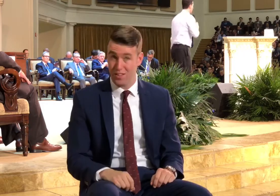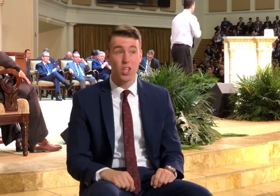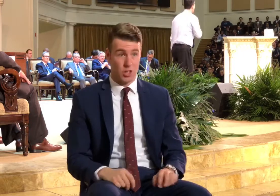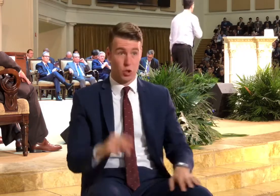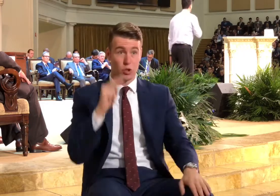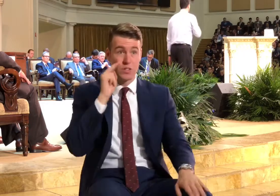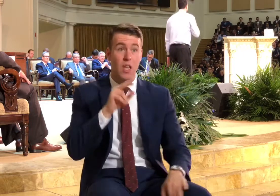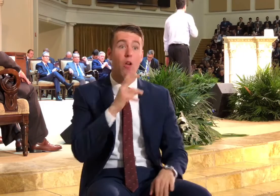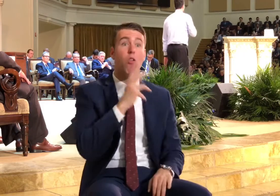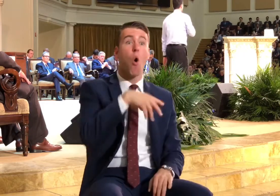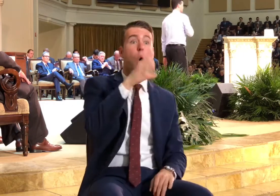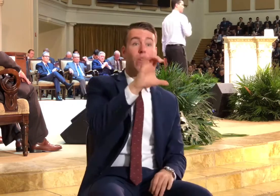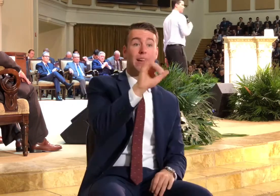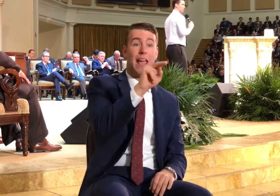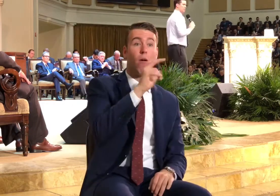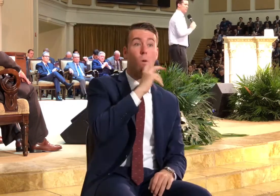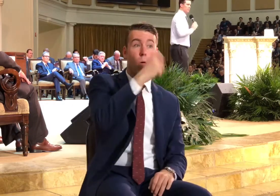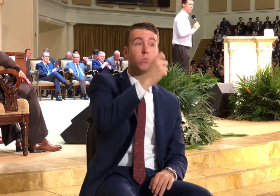where the older